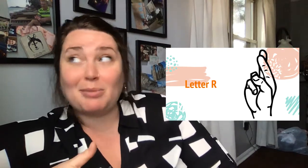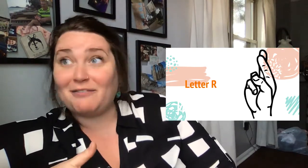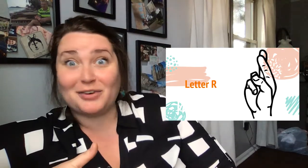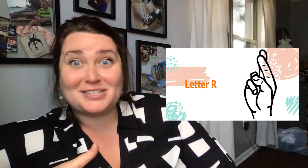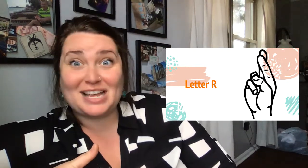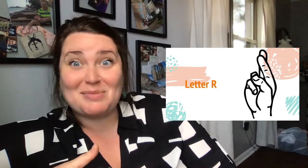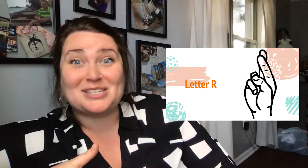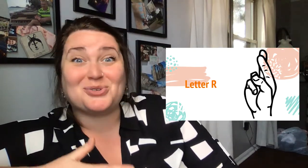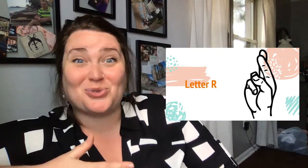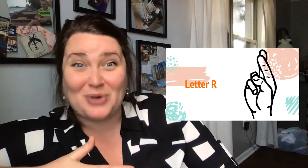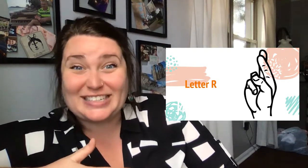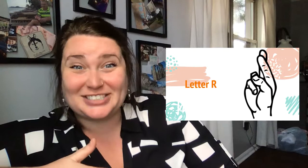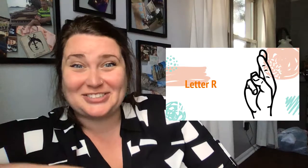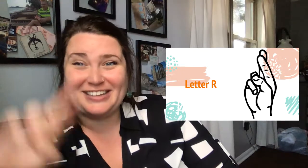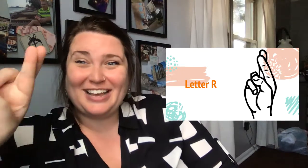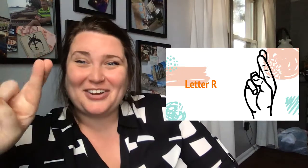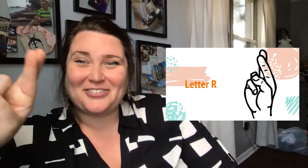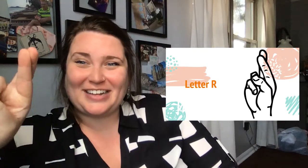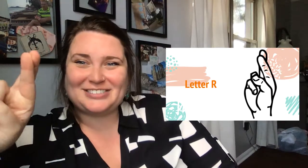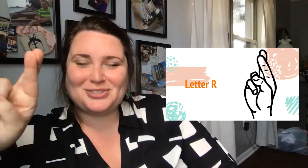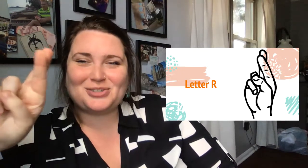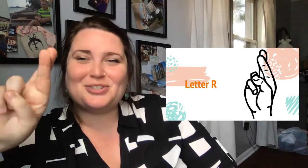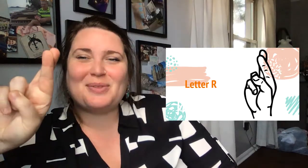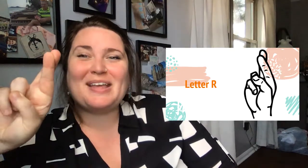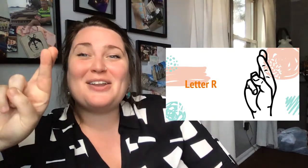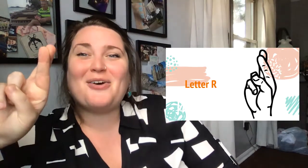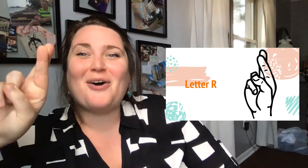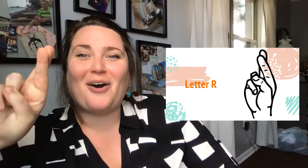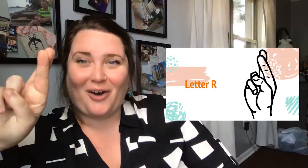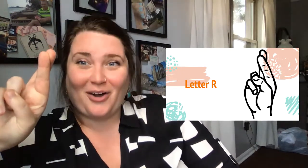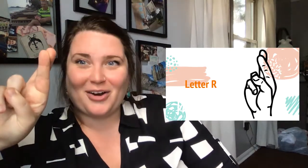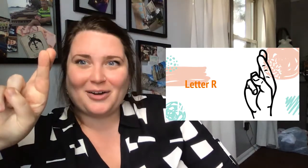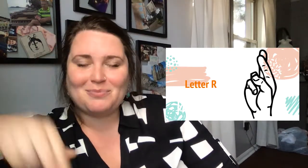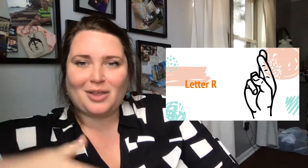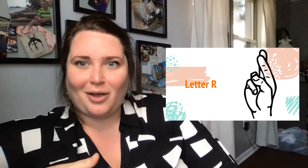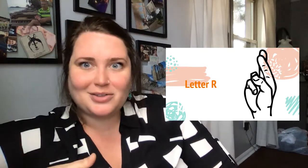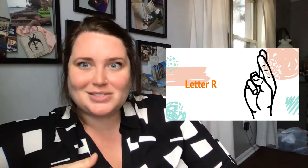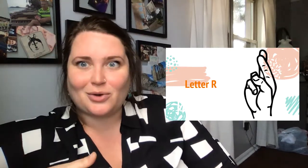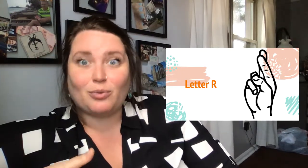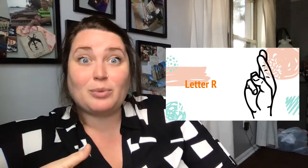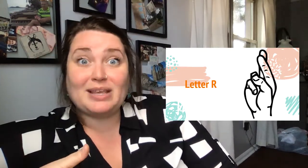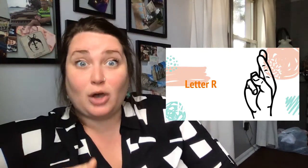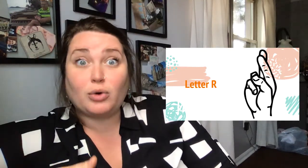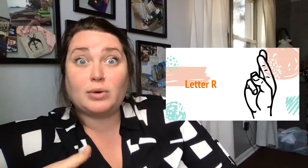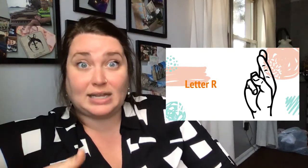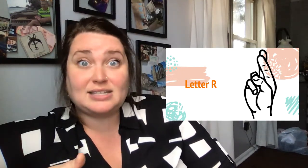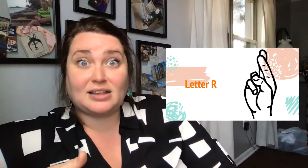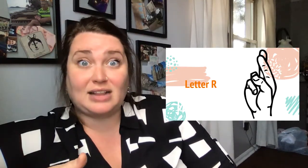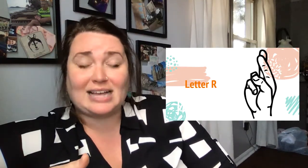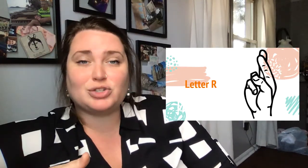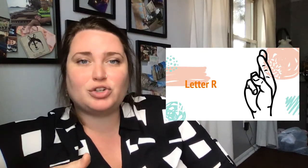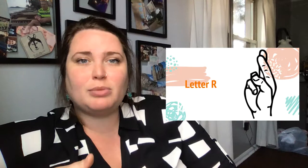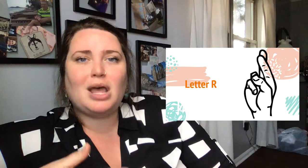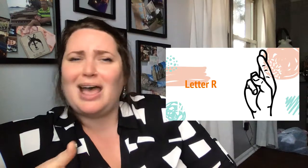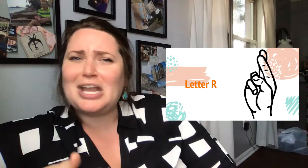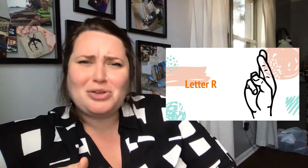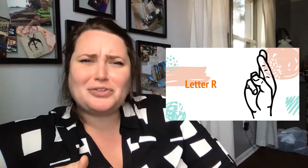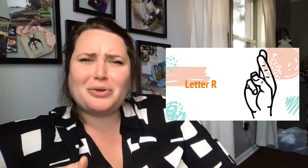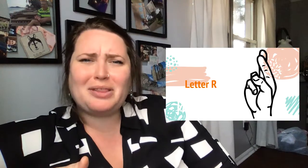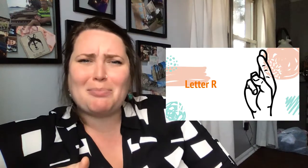first name is Rachel. Rachel starts with an R. Also, when we go into the classroom and you have to go to the